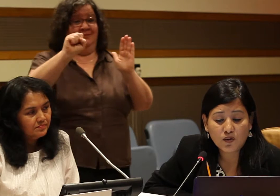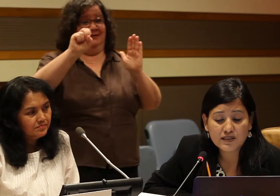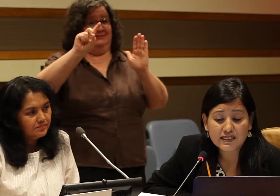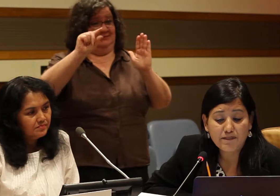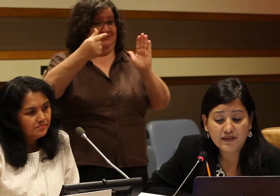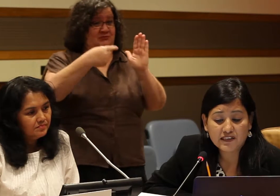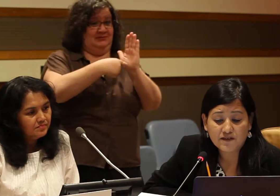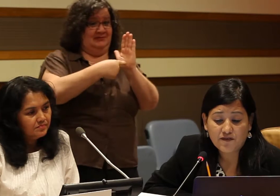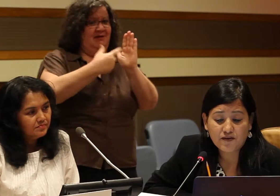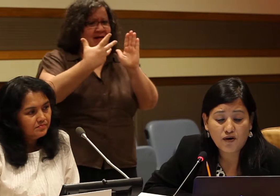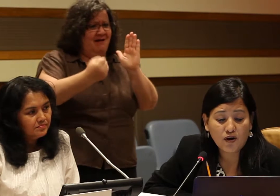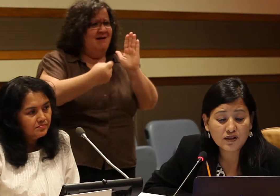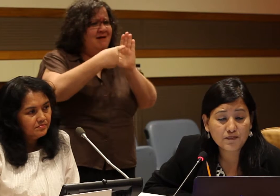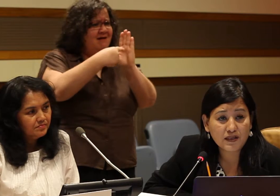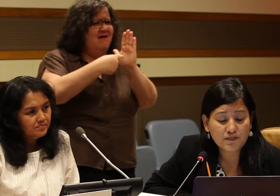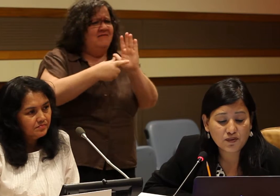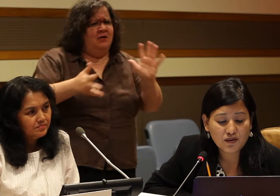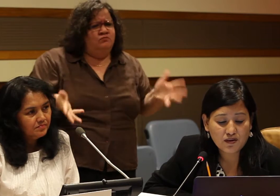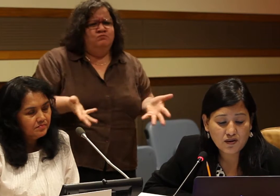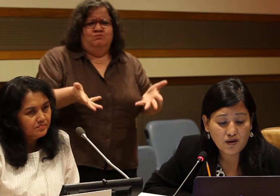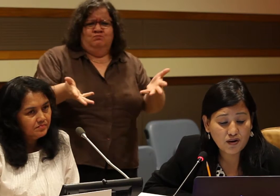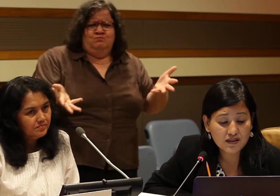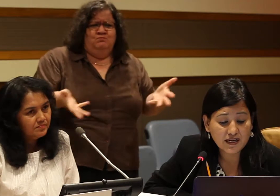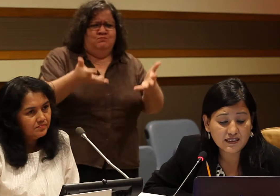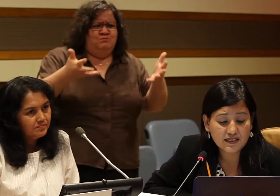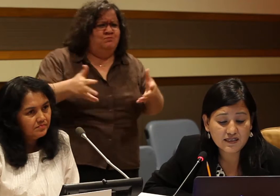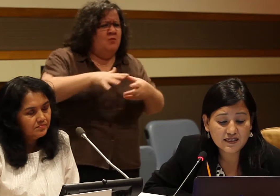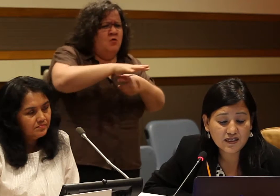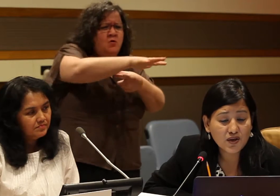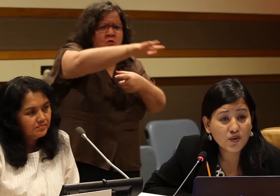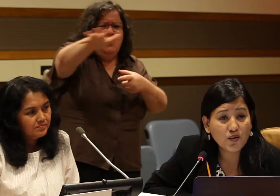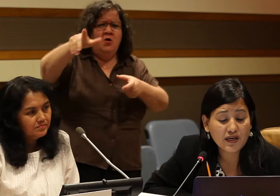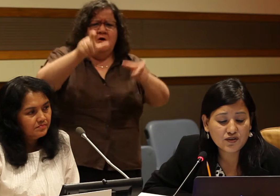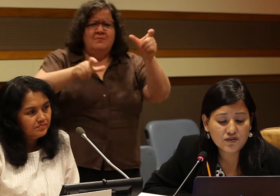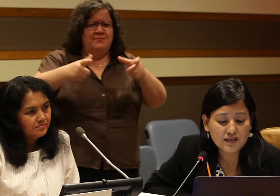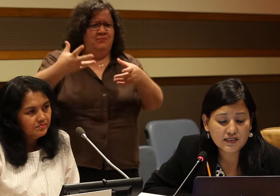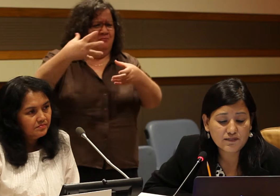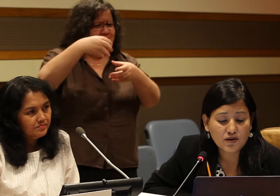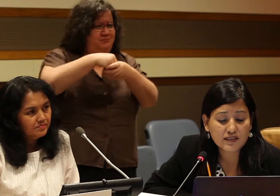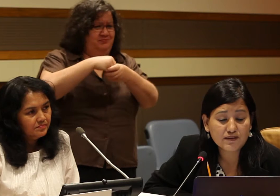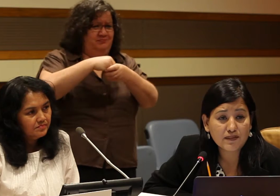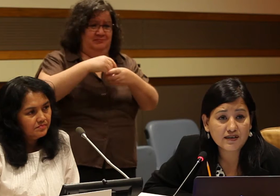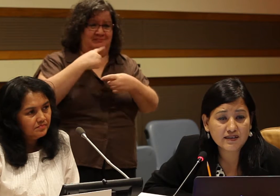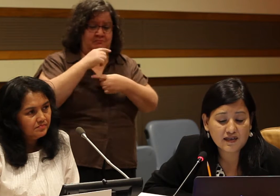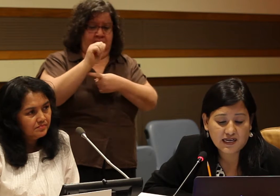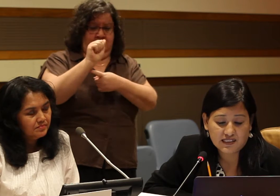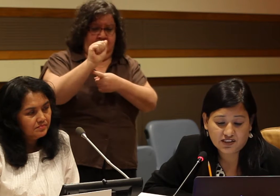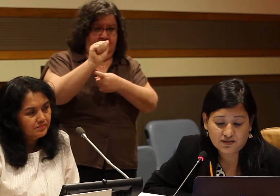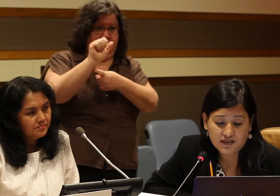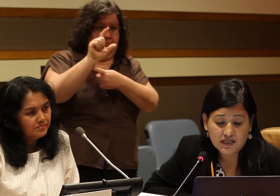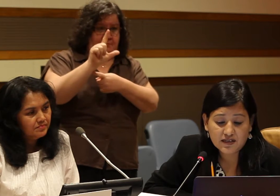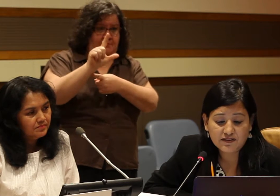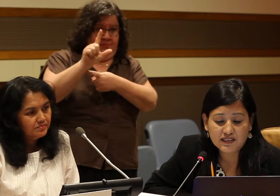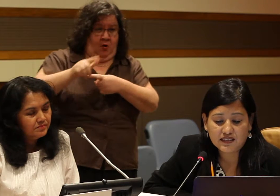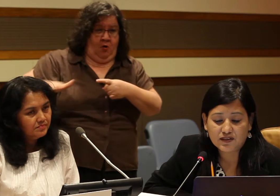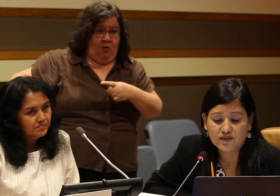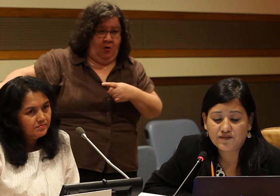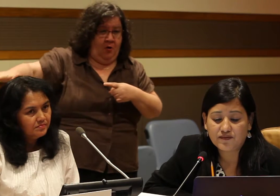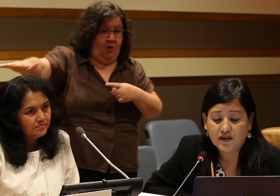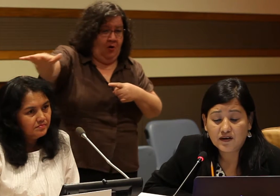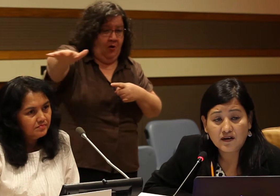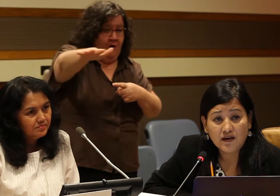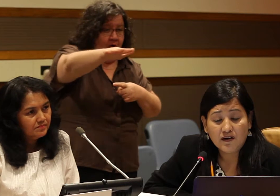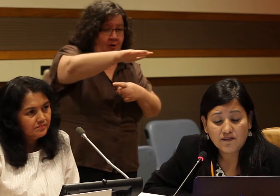the goals meet for all the people, all the nations, going towards the most marginalized, reaching